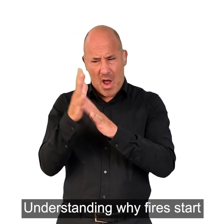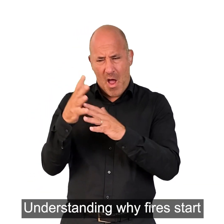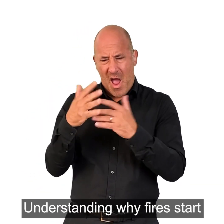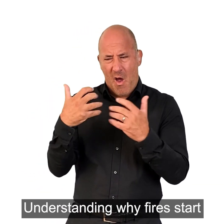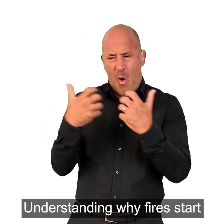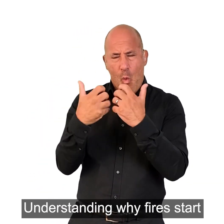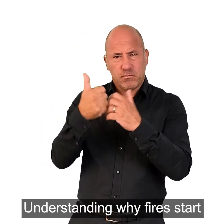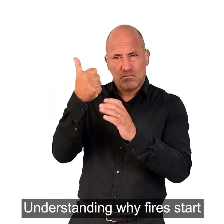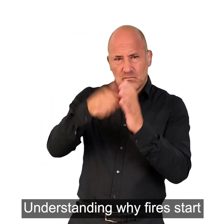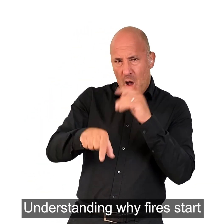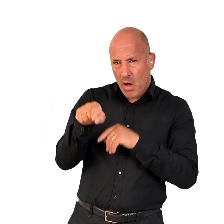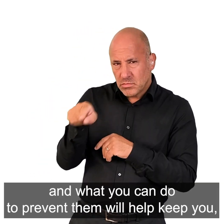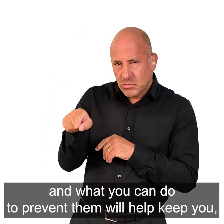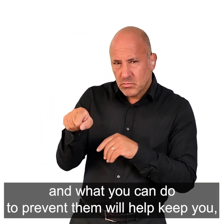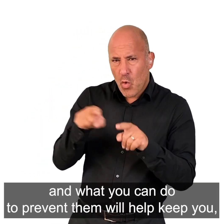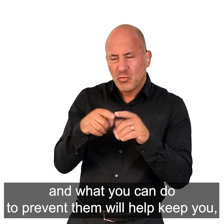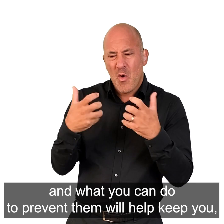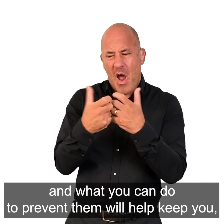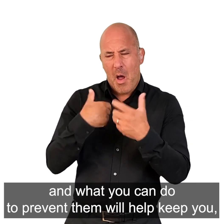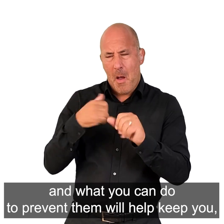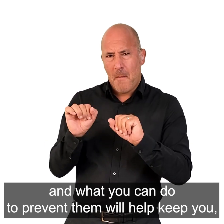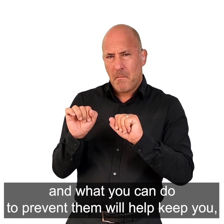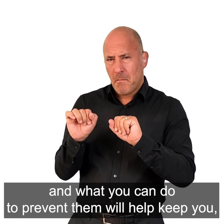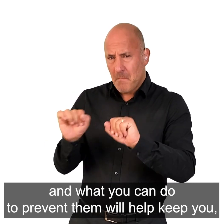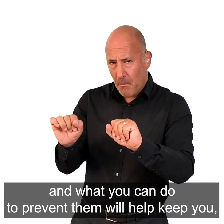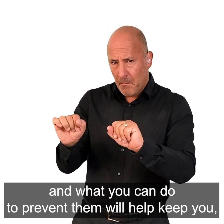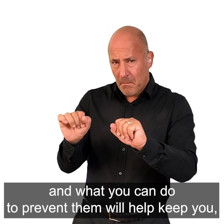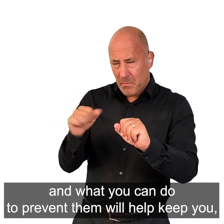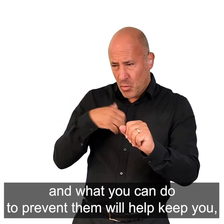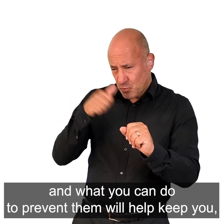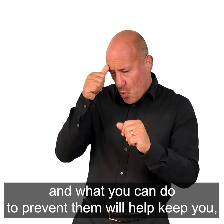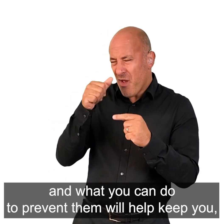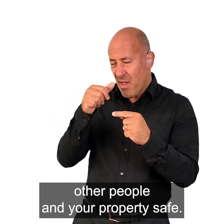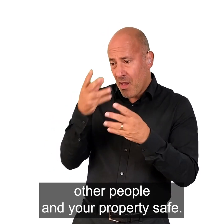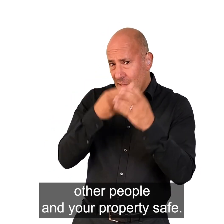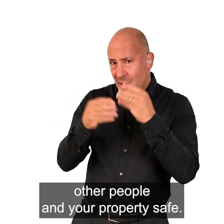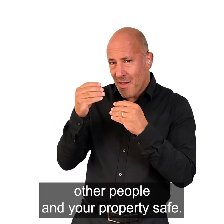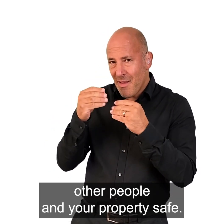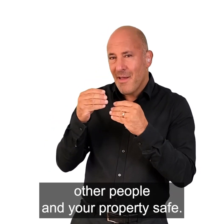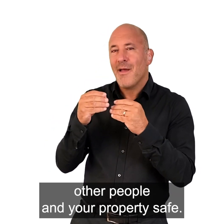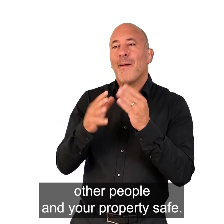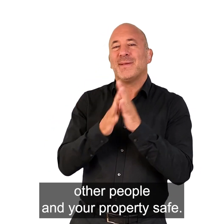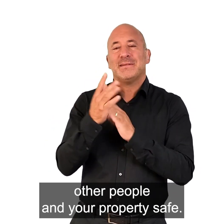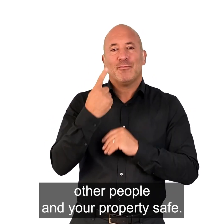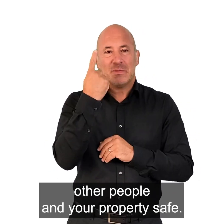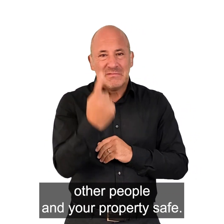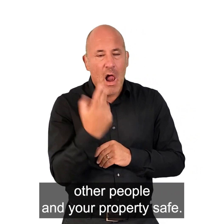Understanding why fires start and what you can do to prevent them will help keep you, other people, and your